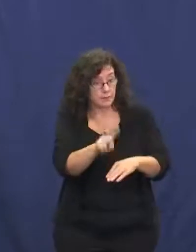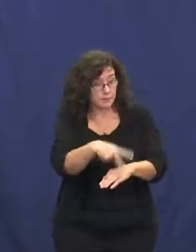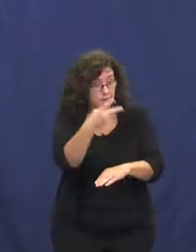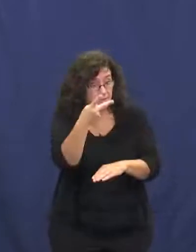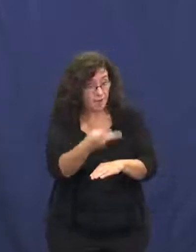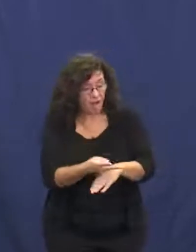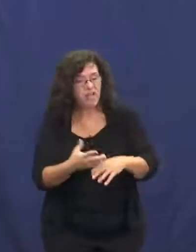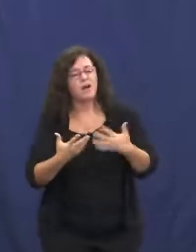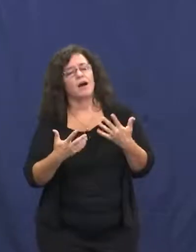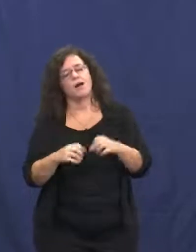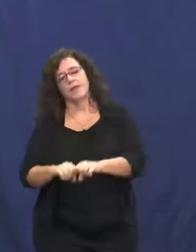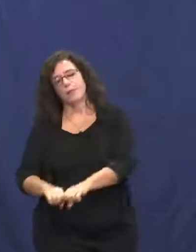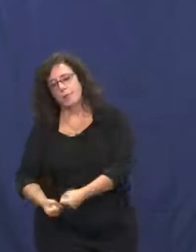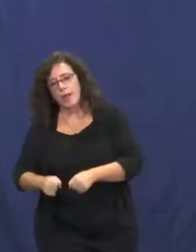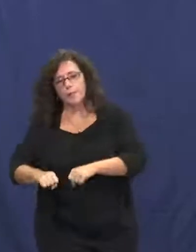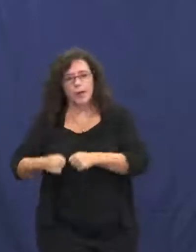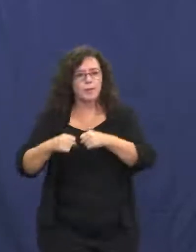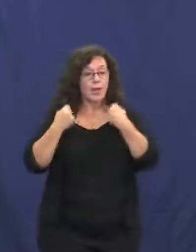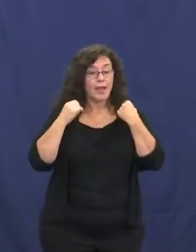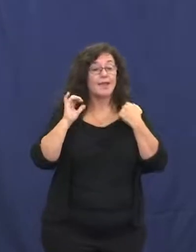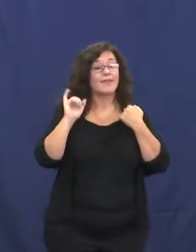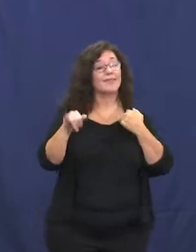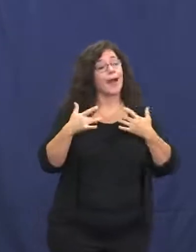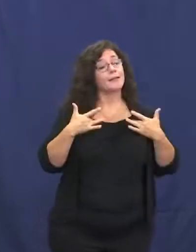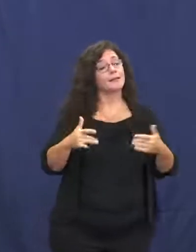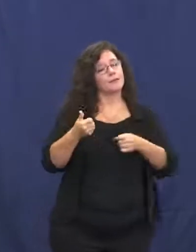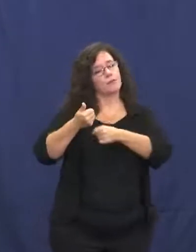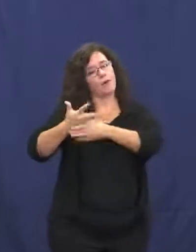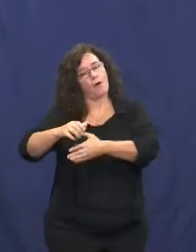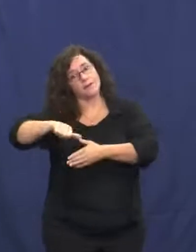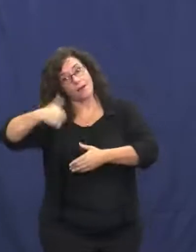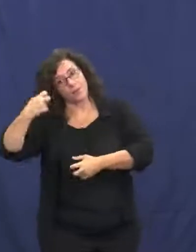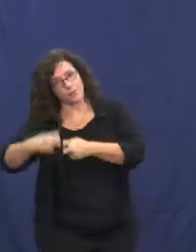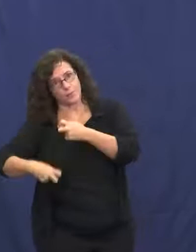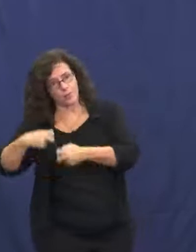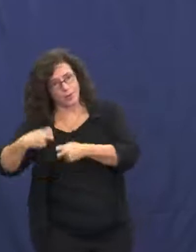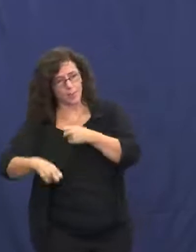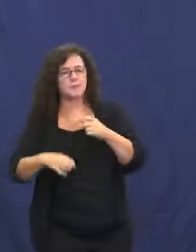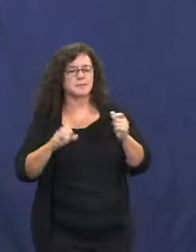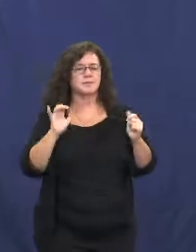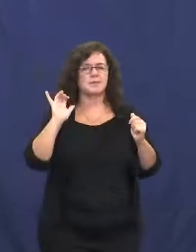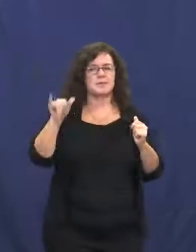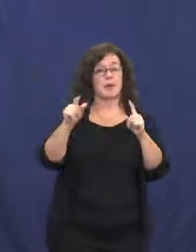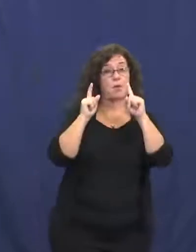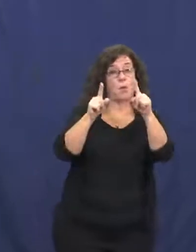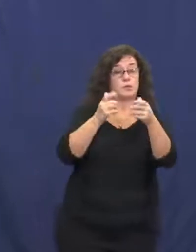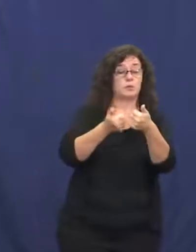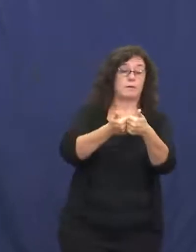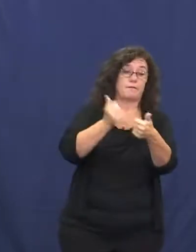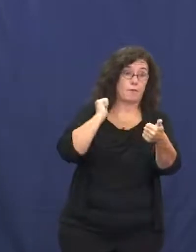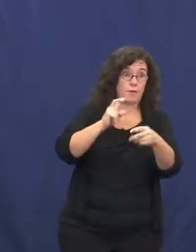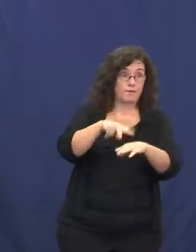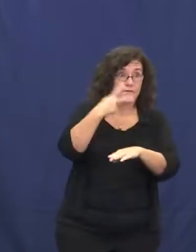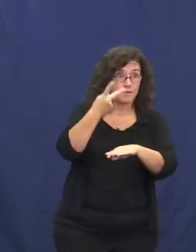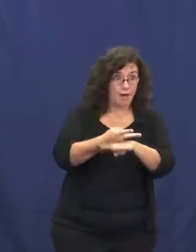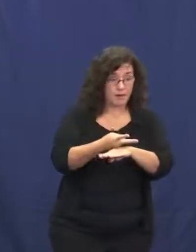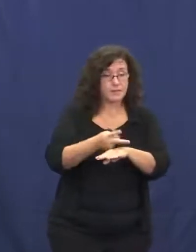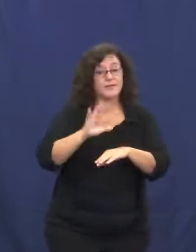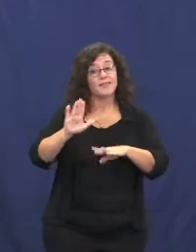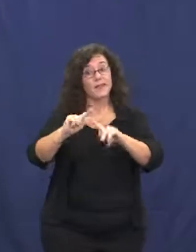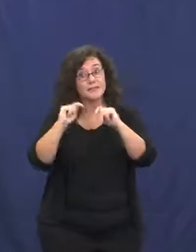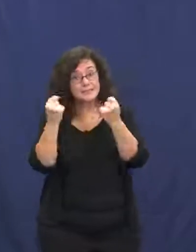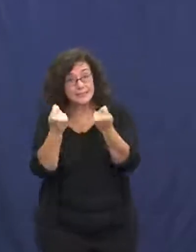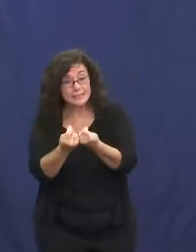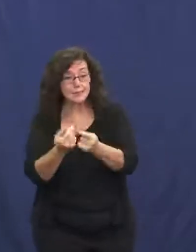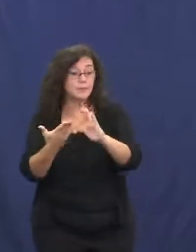broken bone or a broken hip, that leads to other medical complications. So this fall prevention effort, the team they have and the community partners they have are